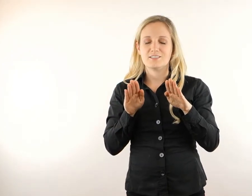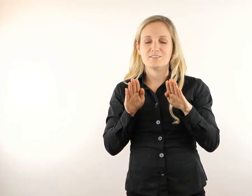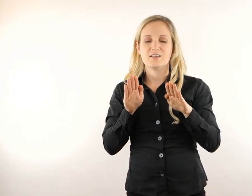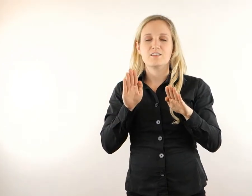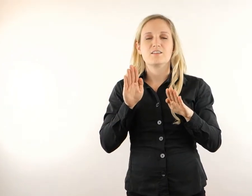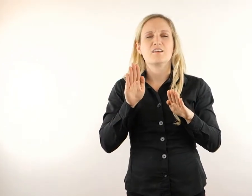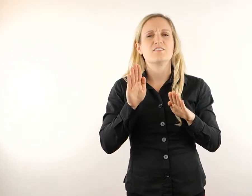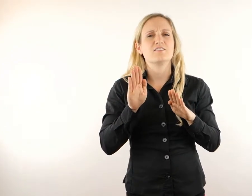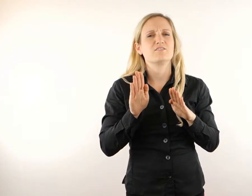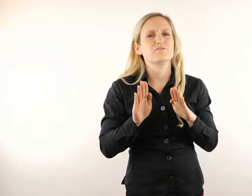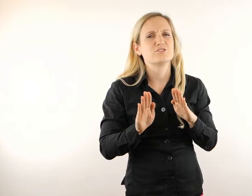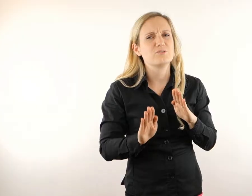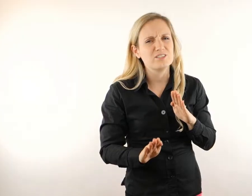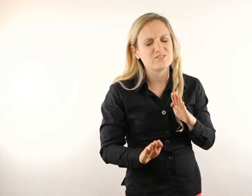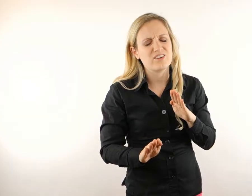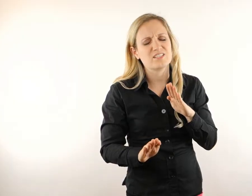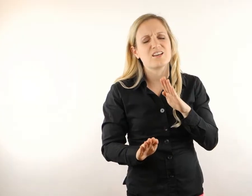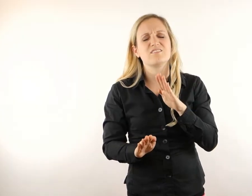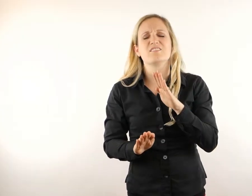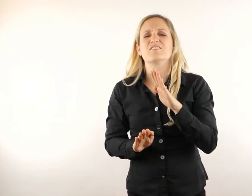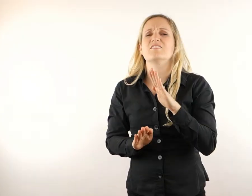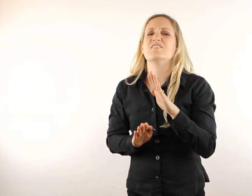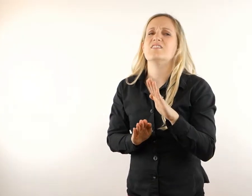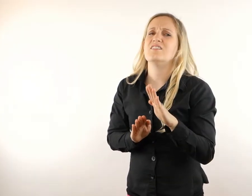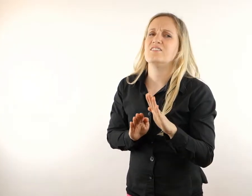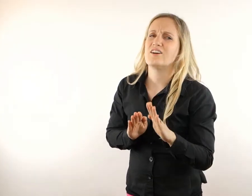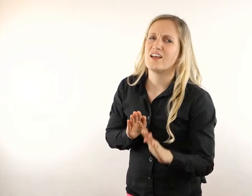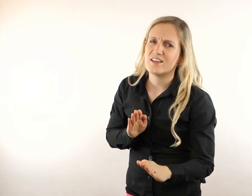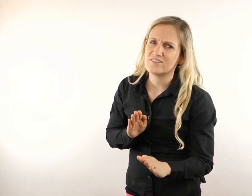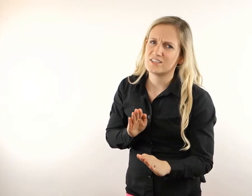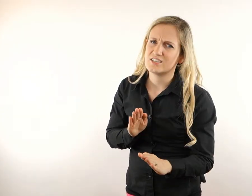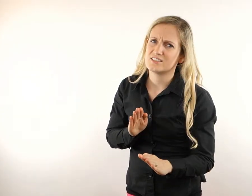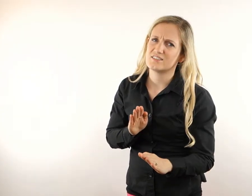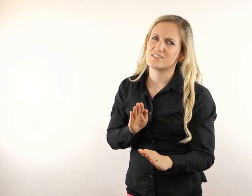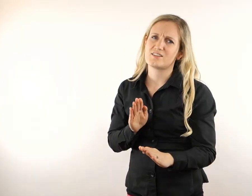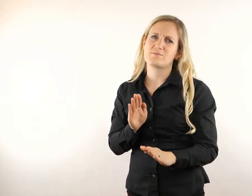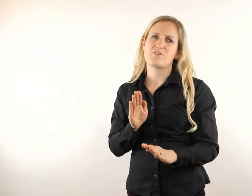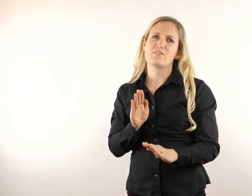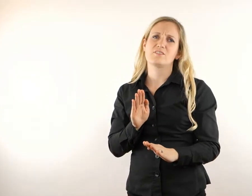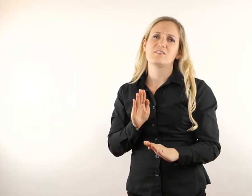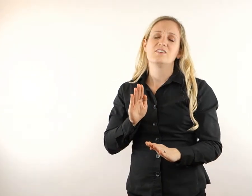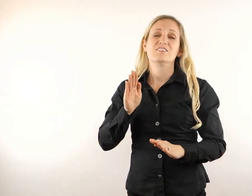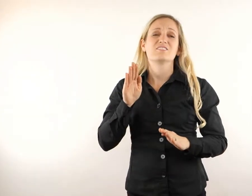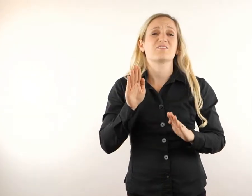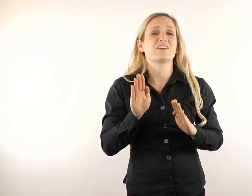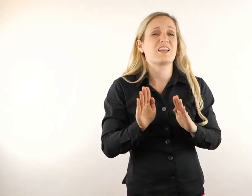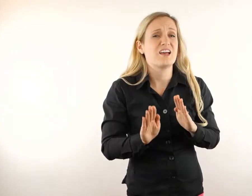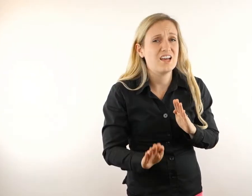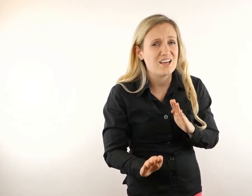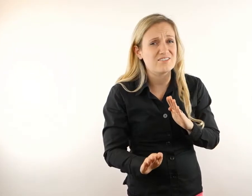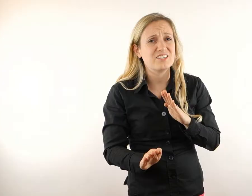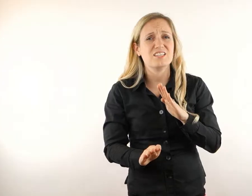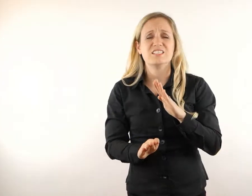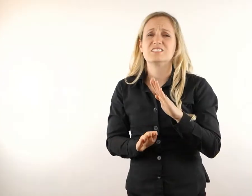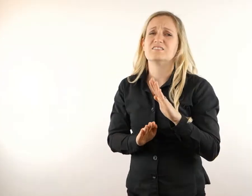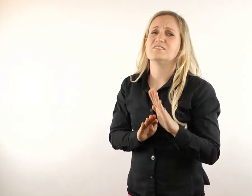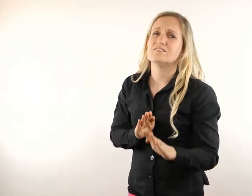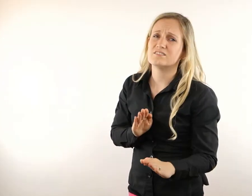this, and then you show it in your face how heavy the steps are. So you're going heavy,